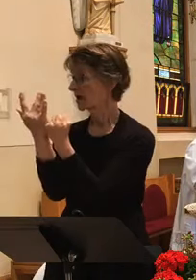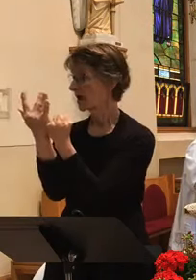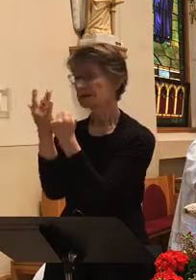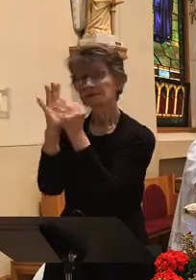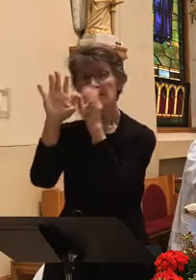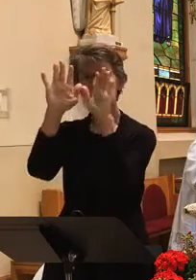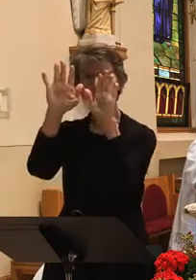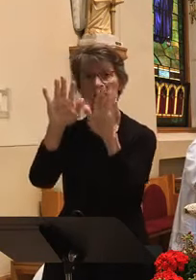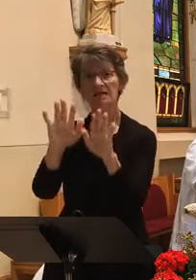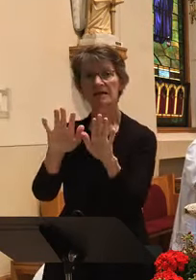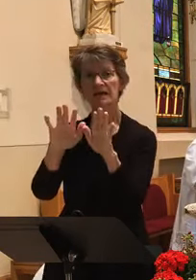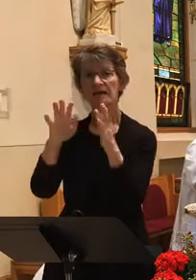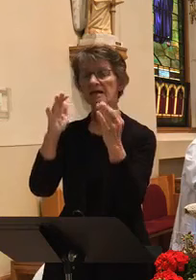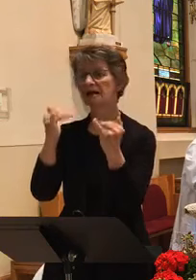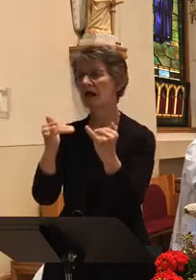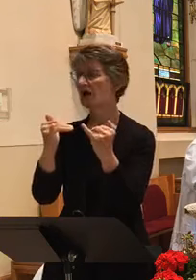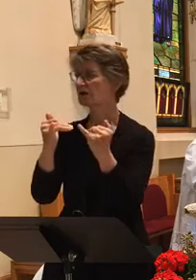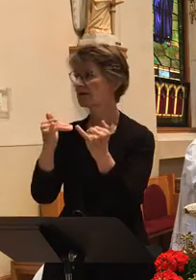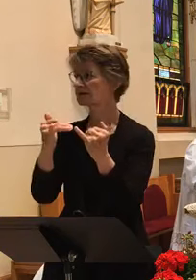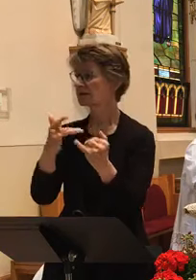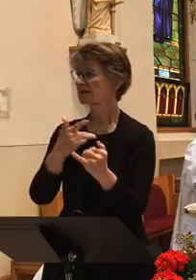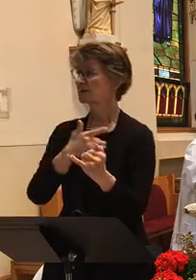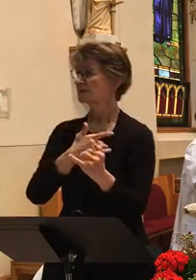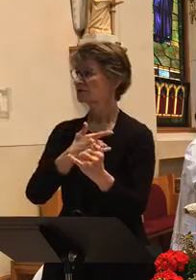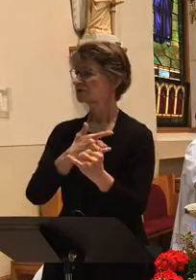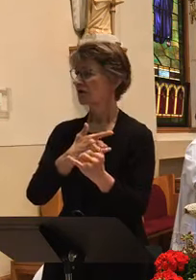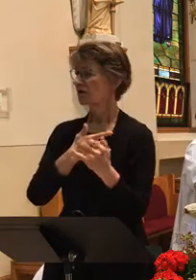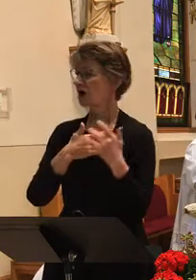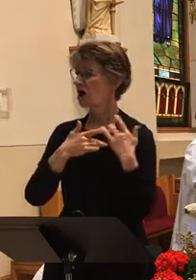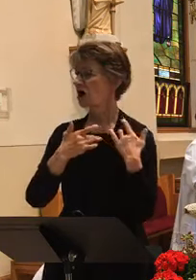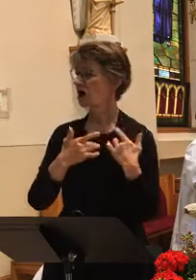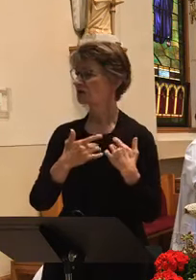to move our hearts and our souls to deeper faith.